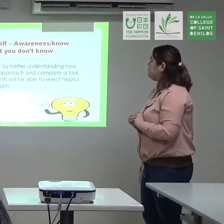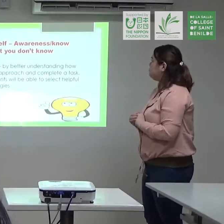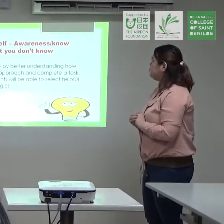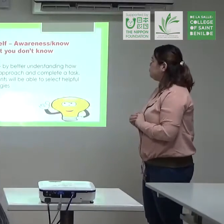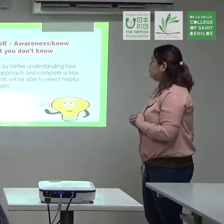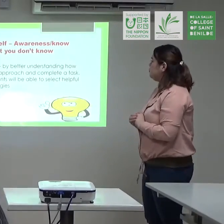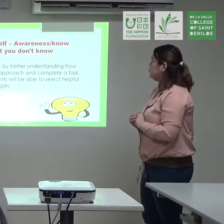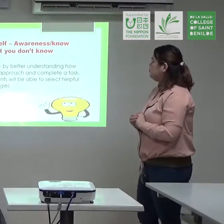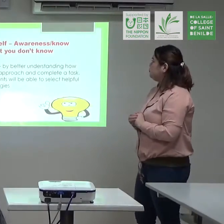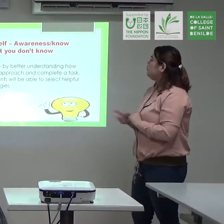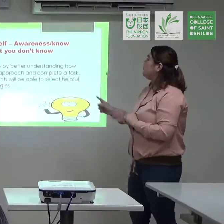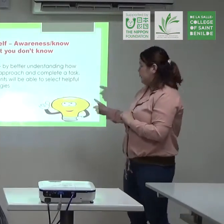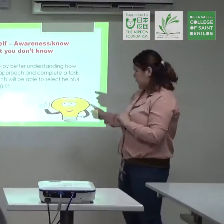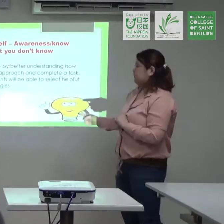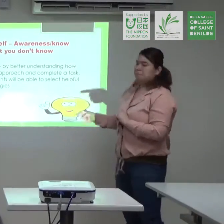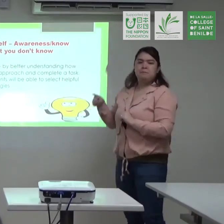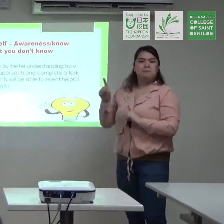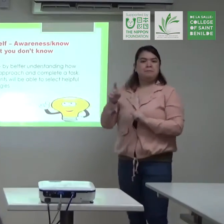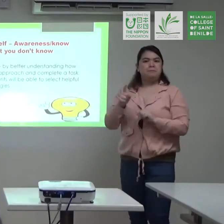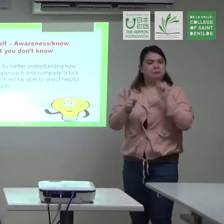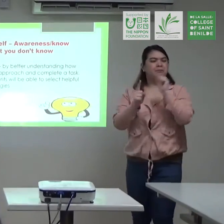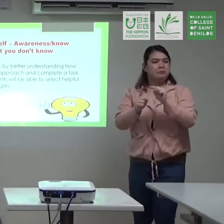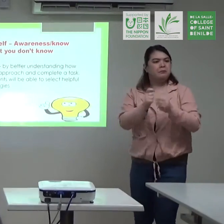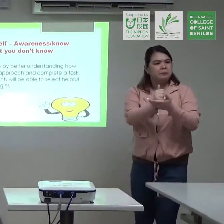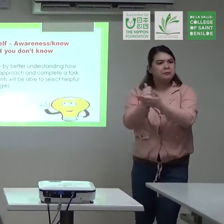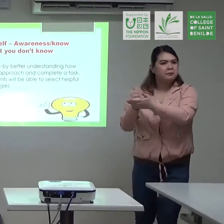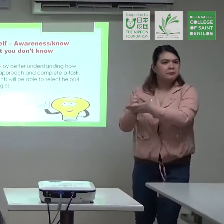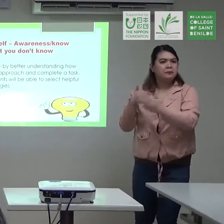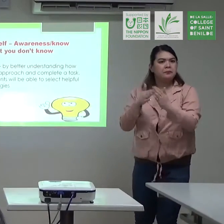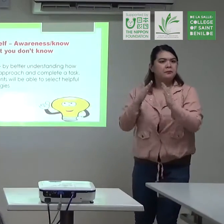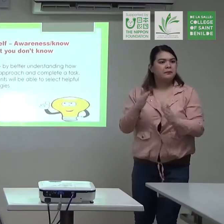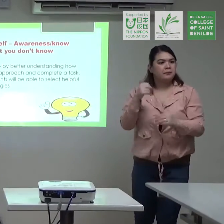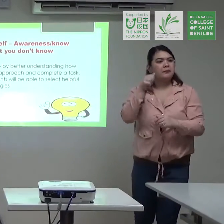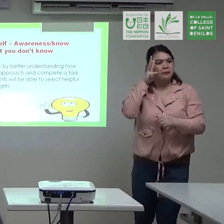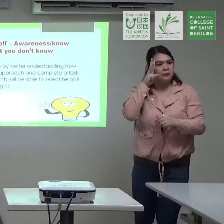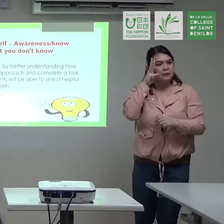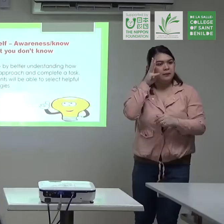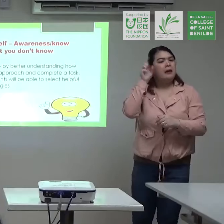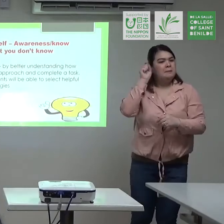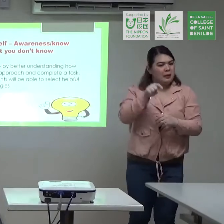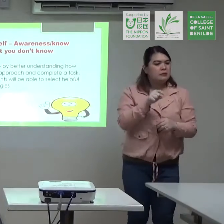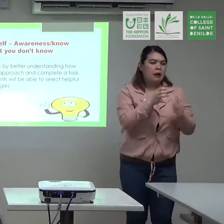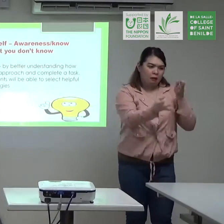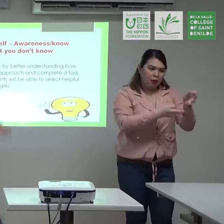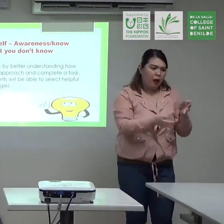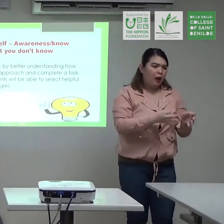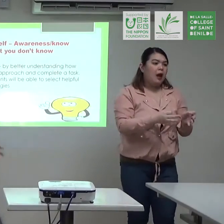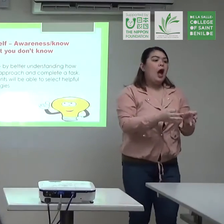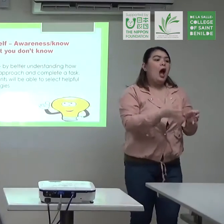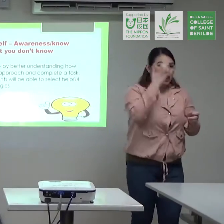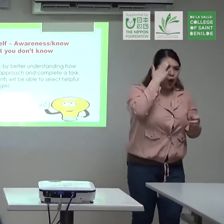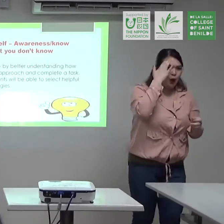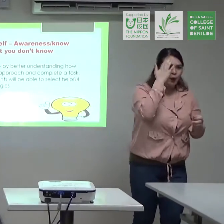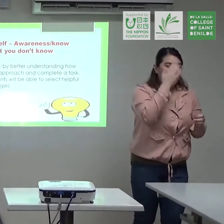Students should have self-awareness. They should know what they know, what they don't